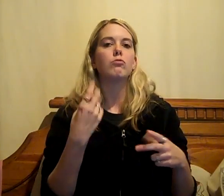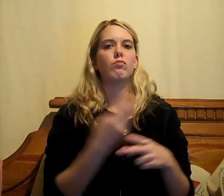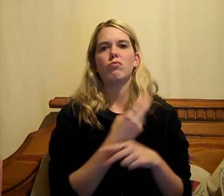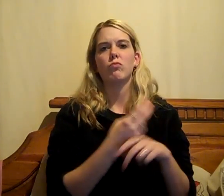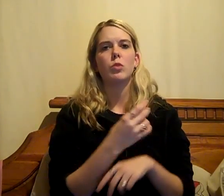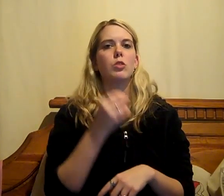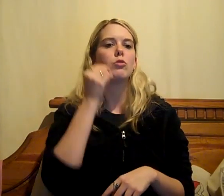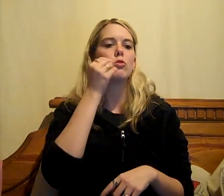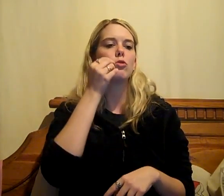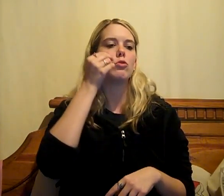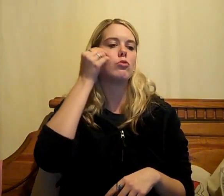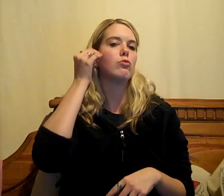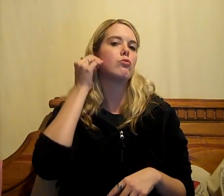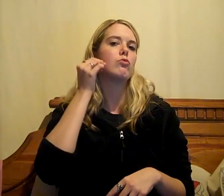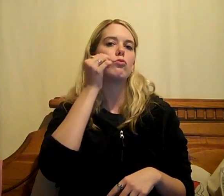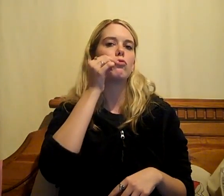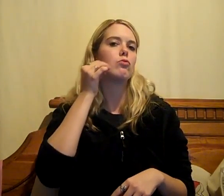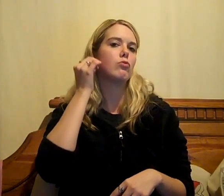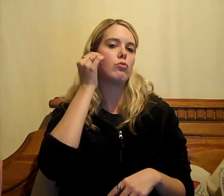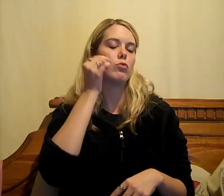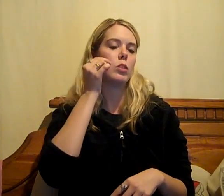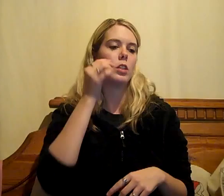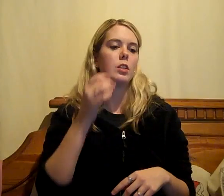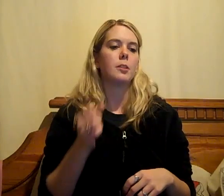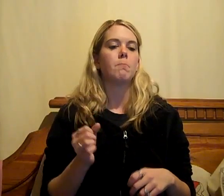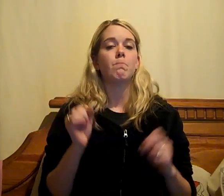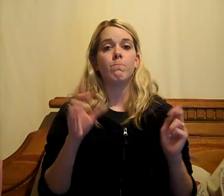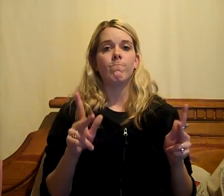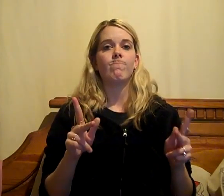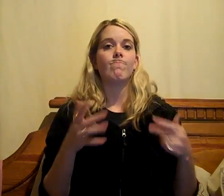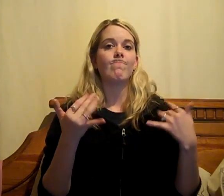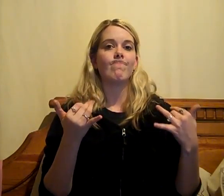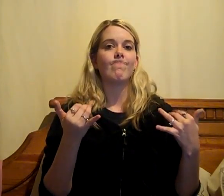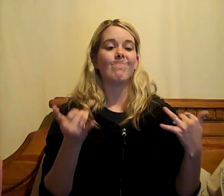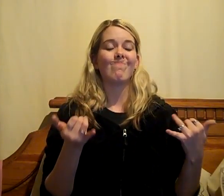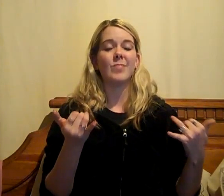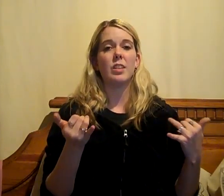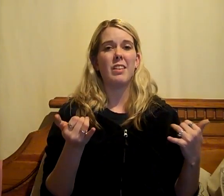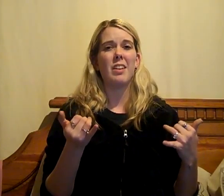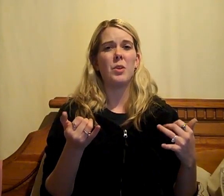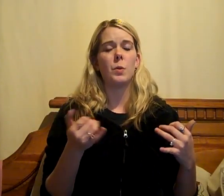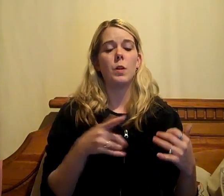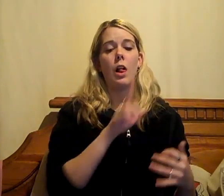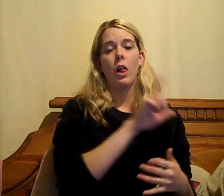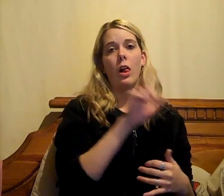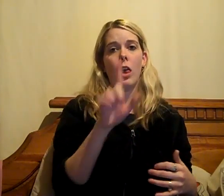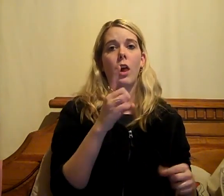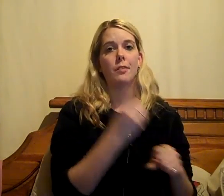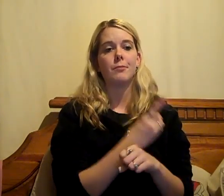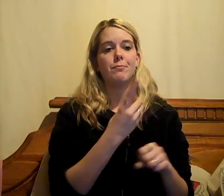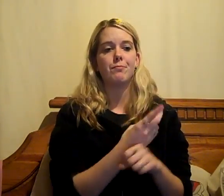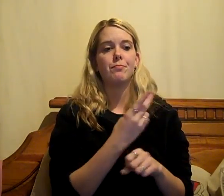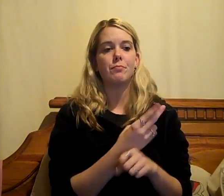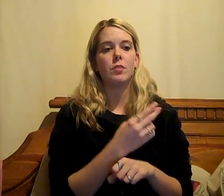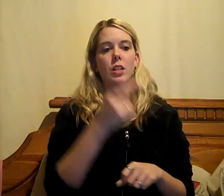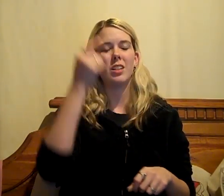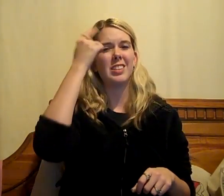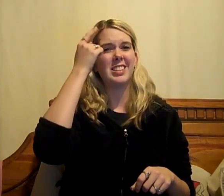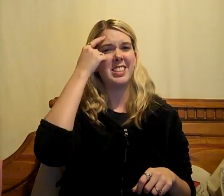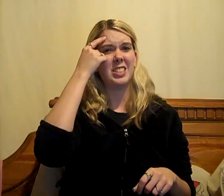night. So anyway, one method I'm going to use liquid latex, and the other one I'll just put some more lash glue over top just so you can